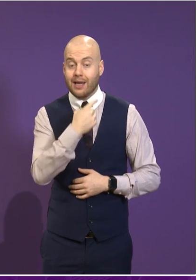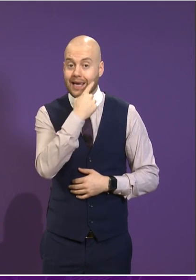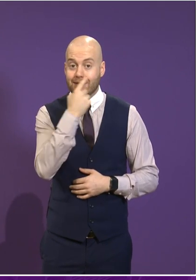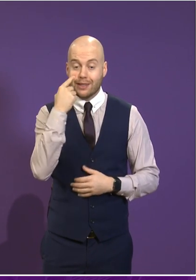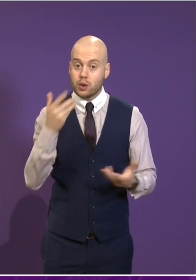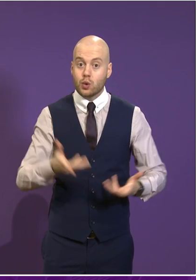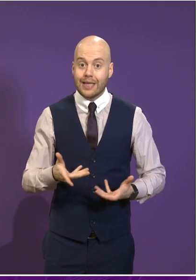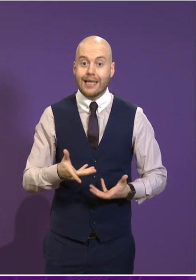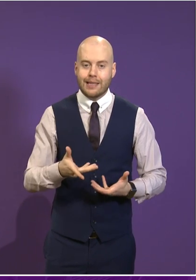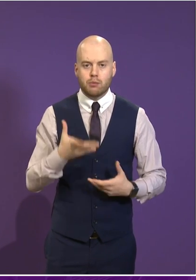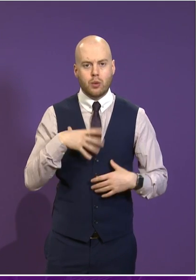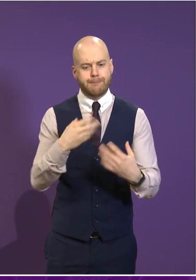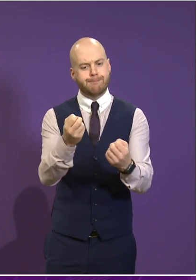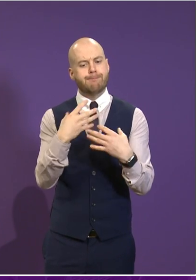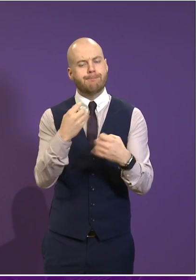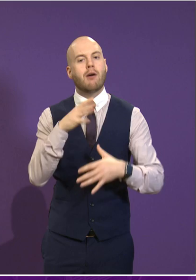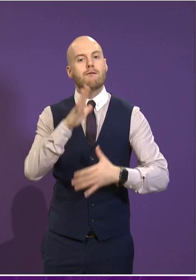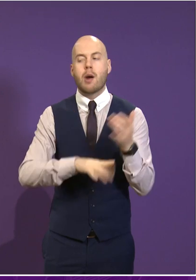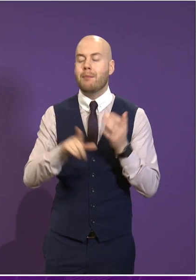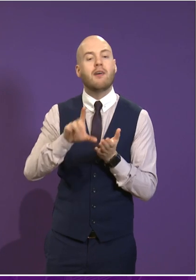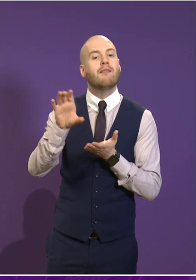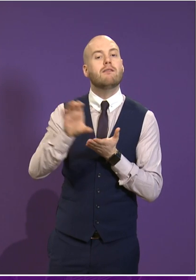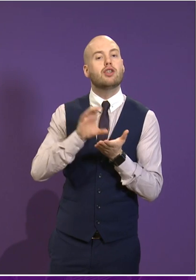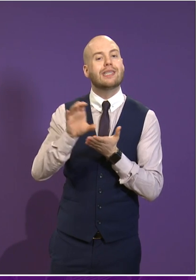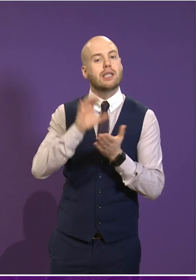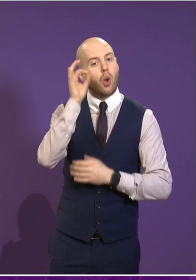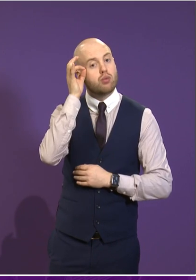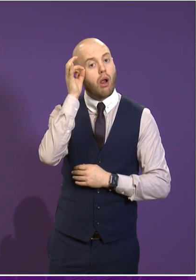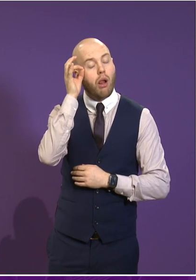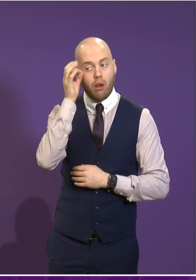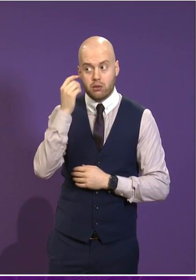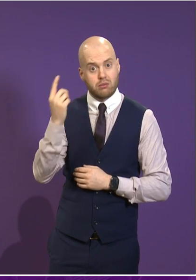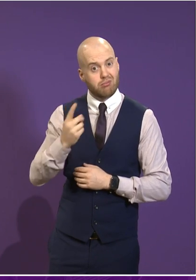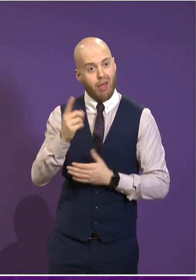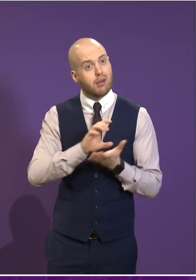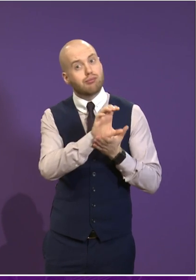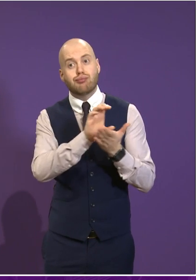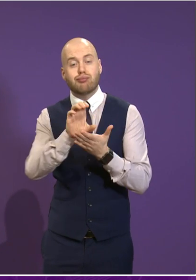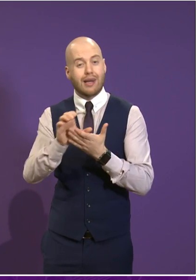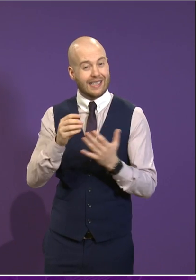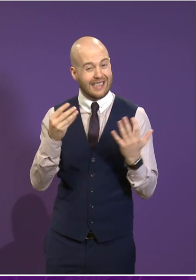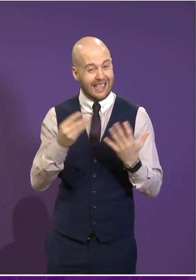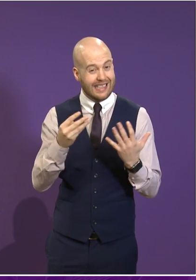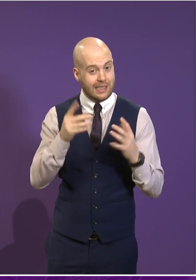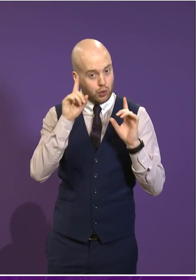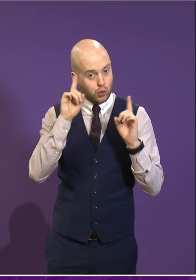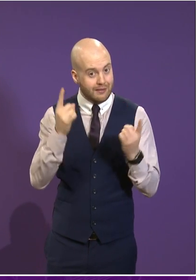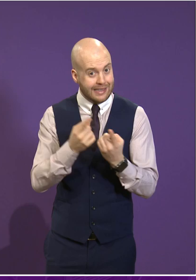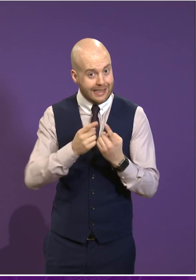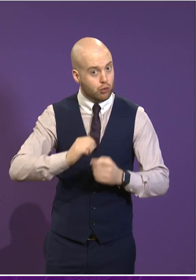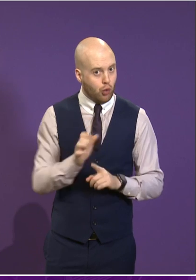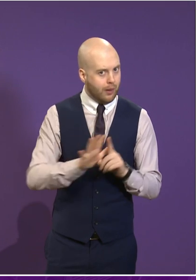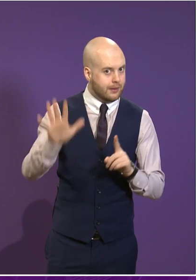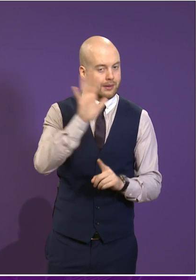from the Funding Council, which provides funds to 19 universities in Scotland, and we will be hearing from the Scottish Government a